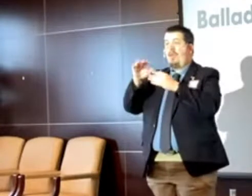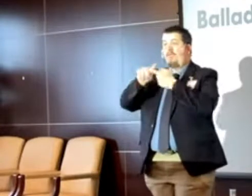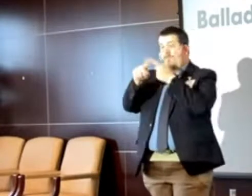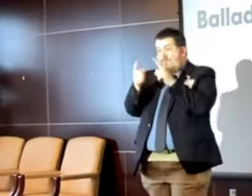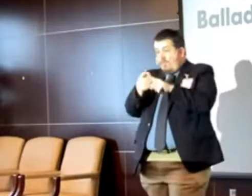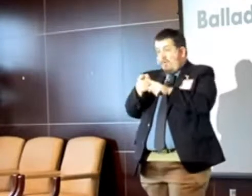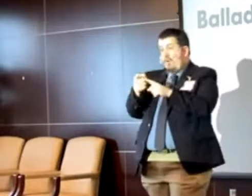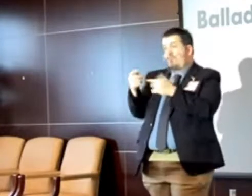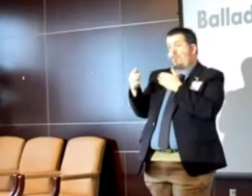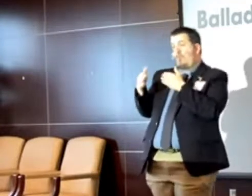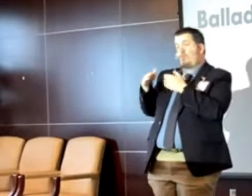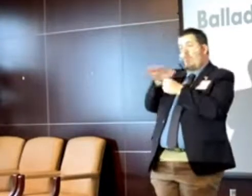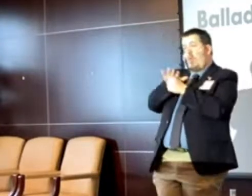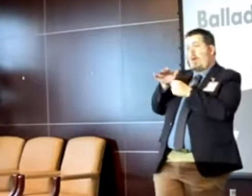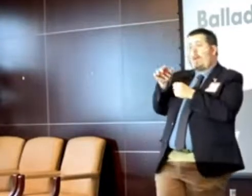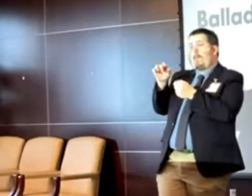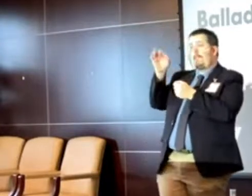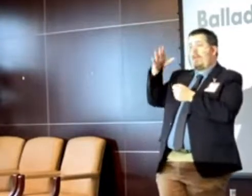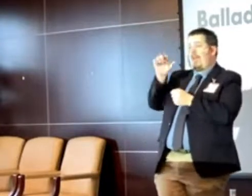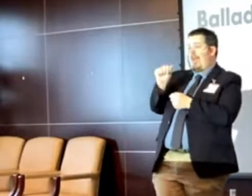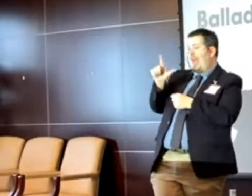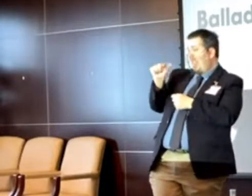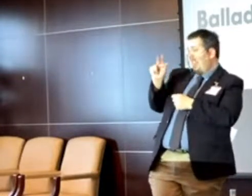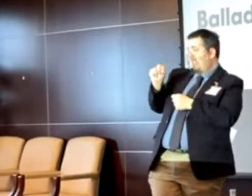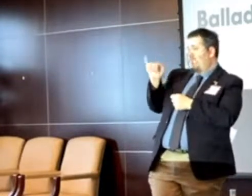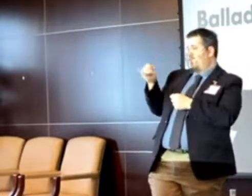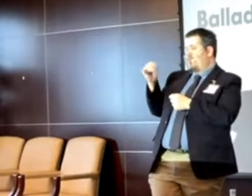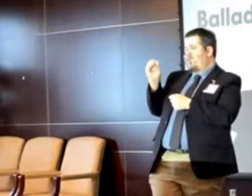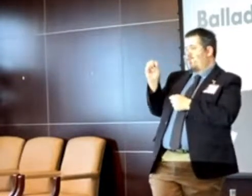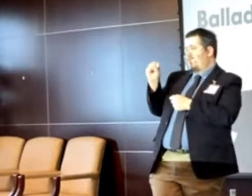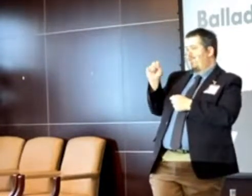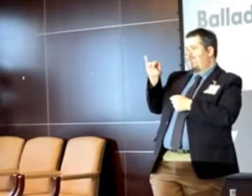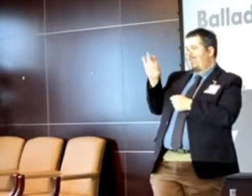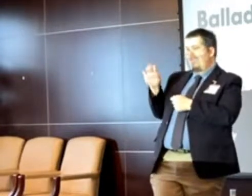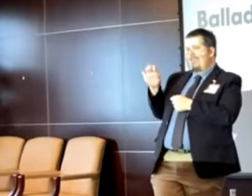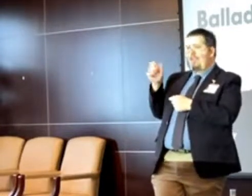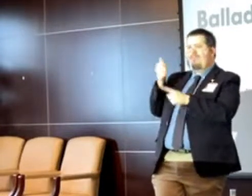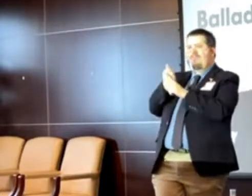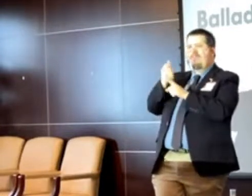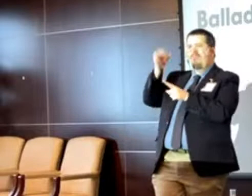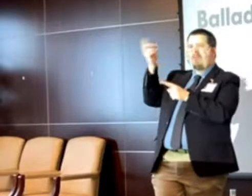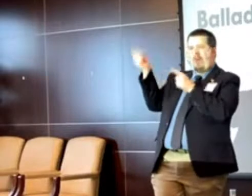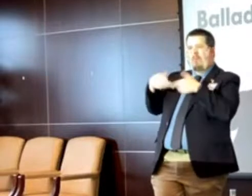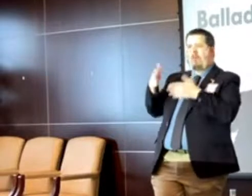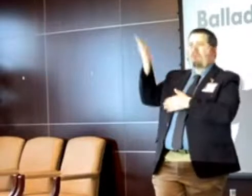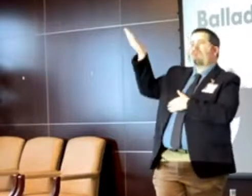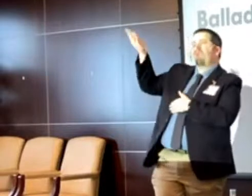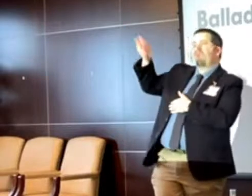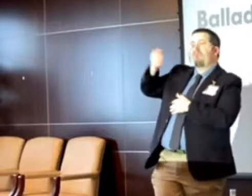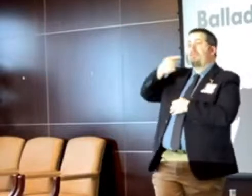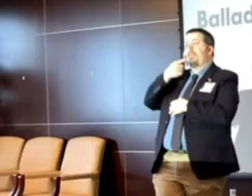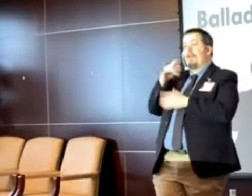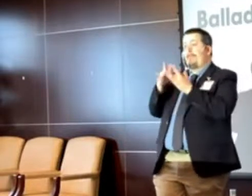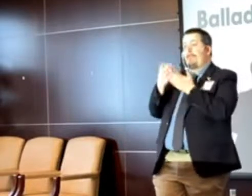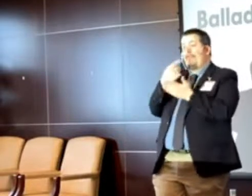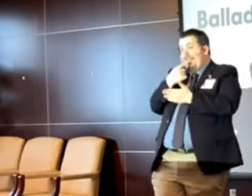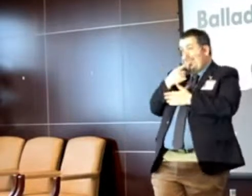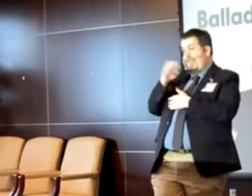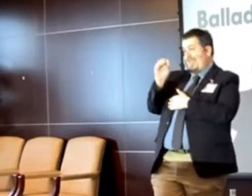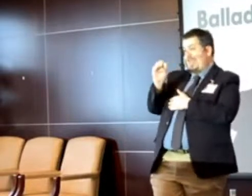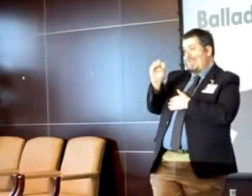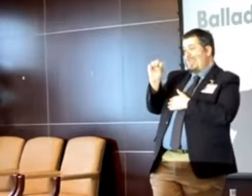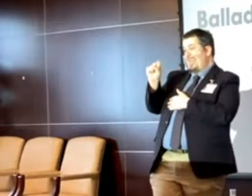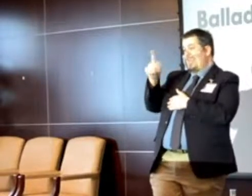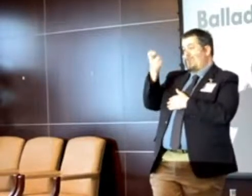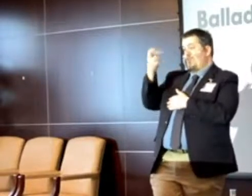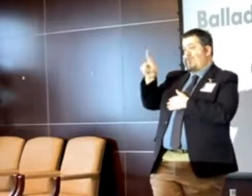and local pastor, Alan Jesse, shared with us several months ago in one of these press briefings, the Bible says in Esther chapter